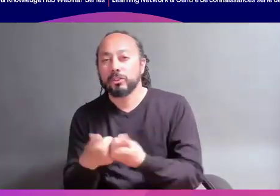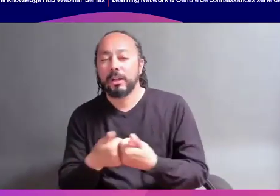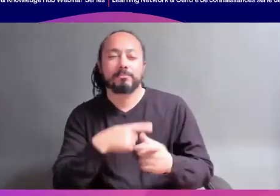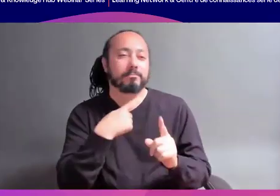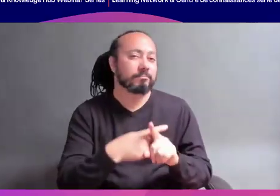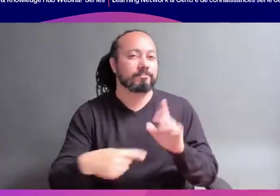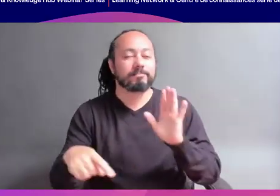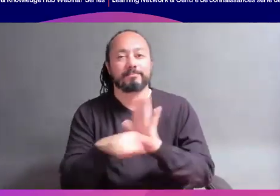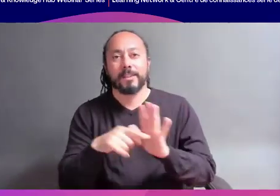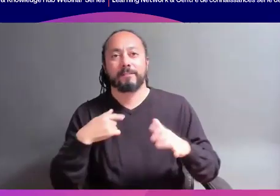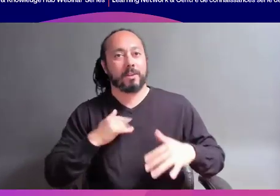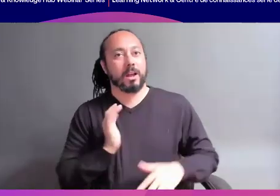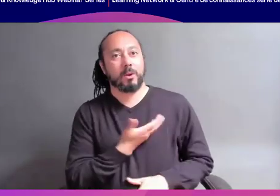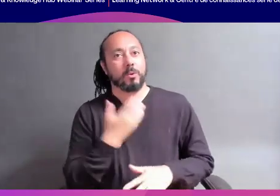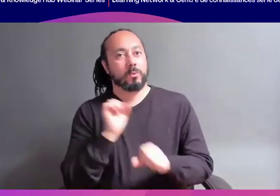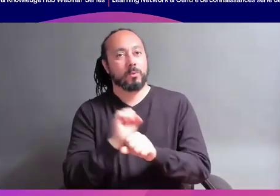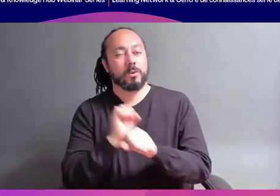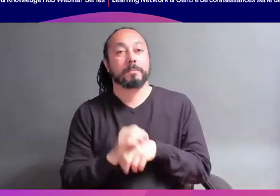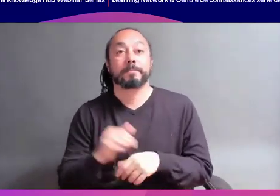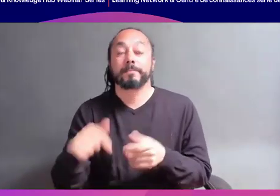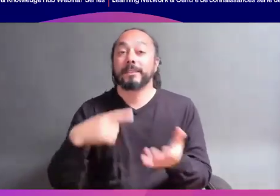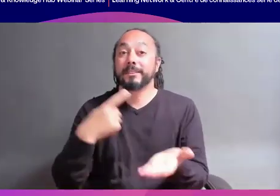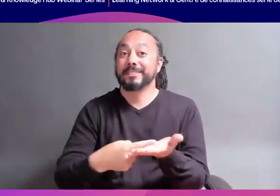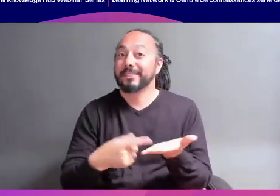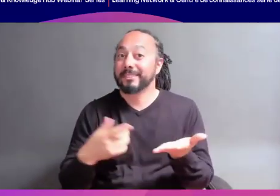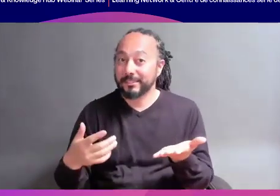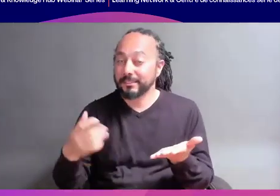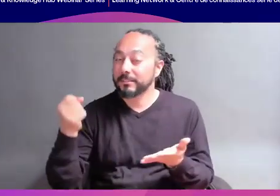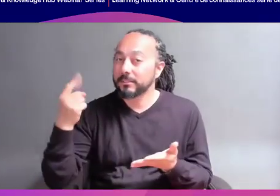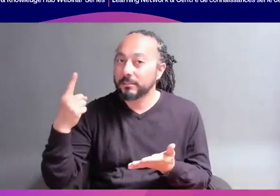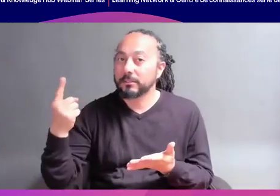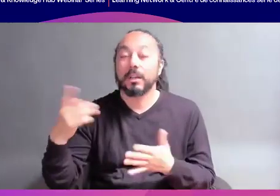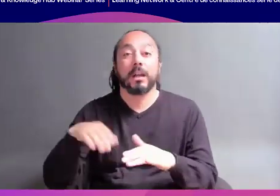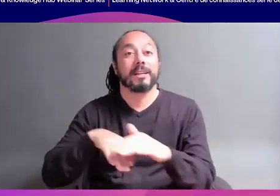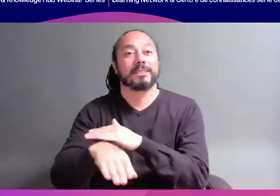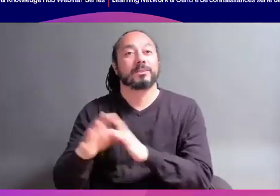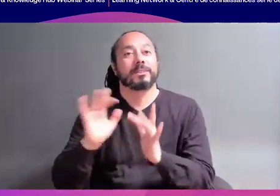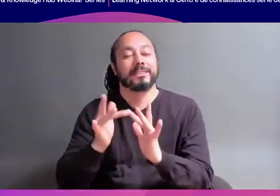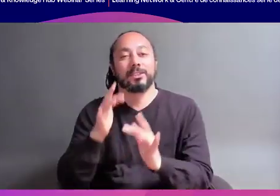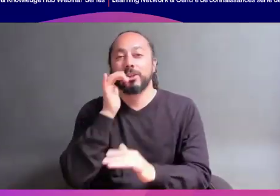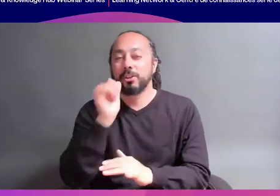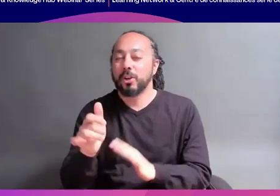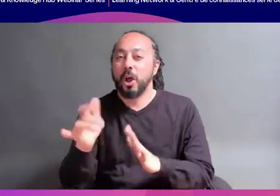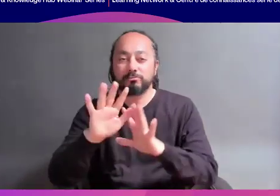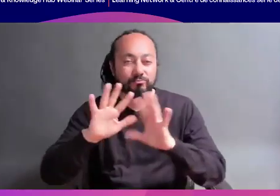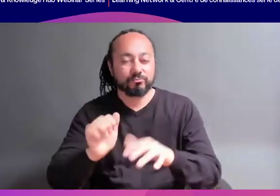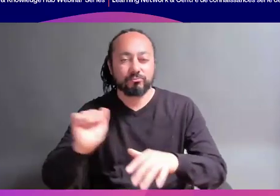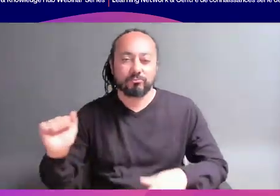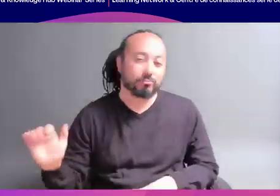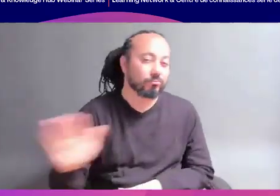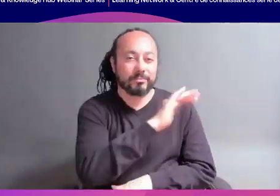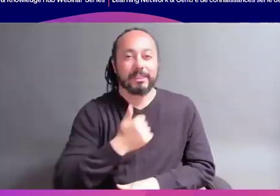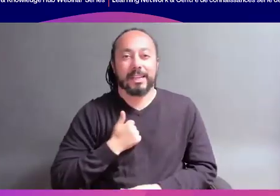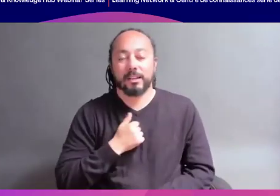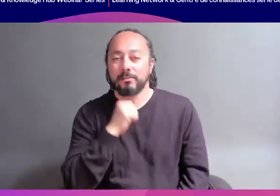this conversation, one thing to be aware of is that access to internet is not universal in Canada. I